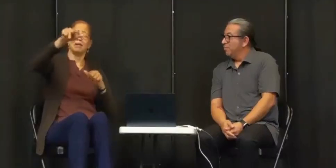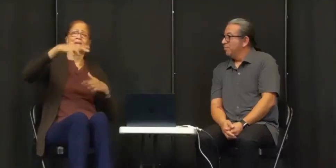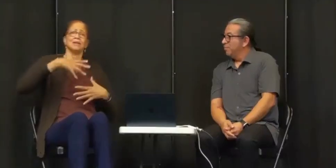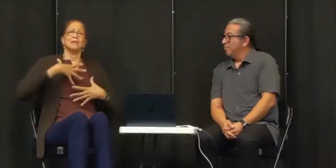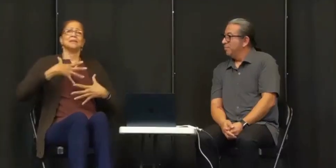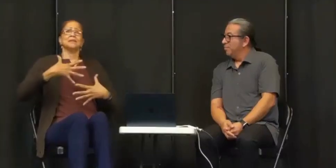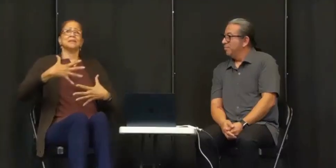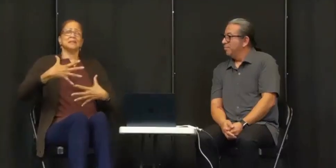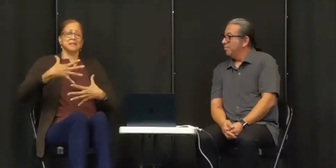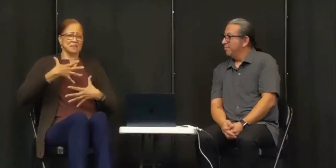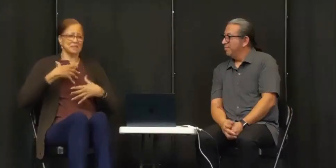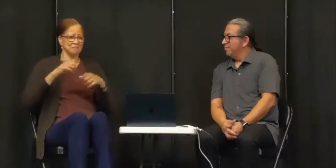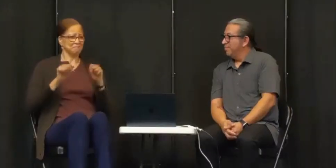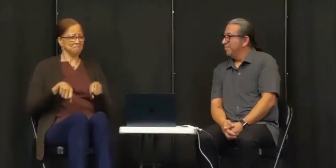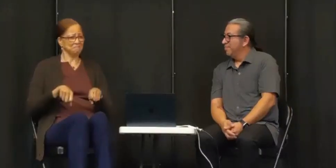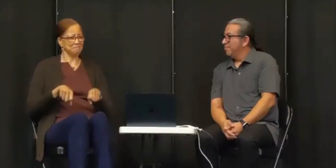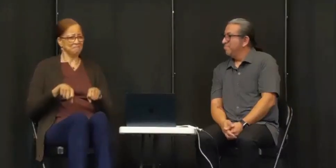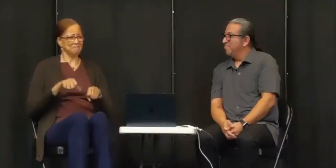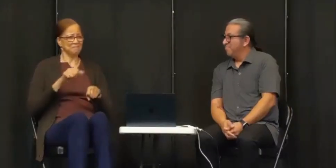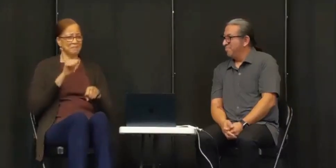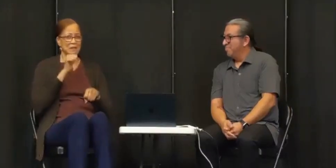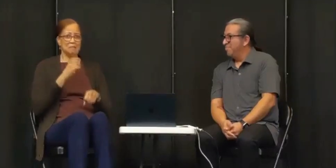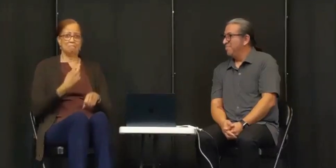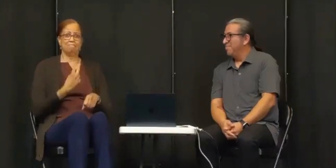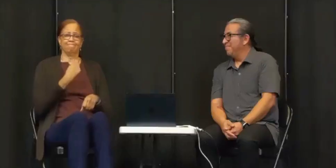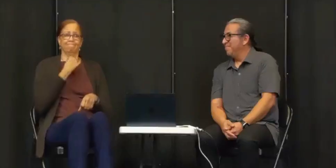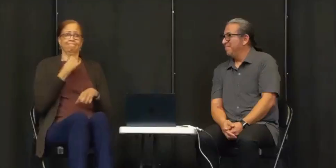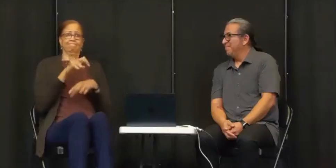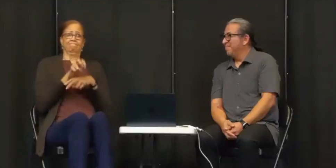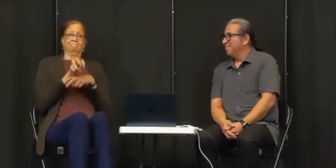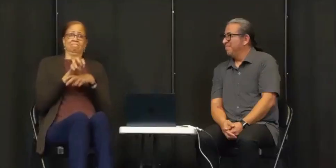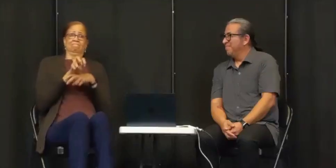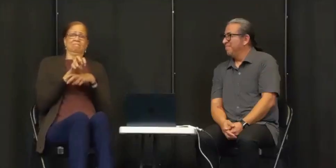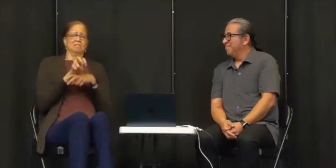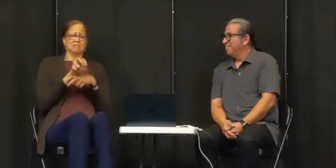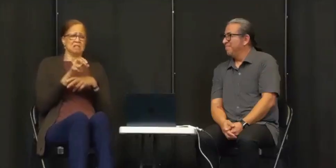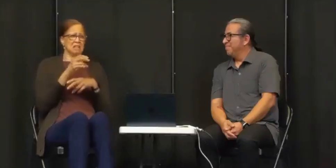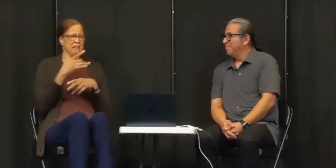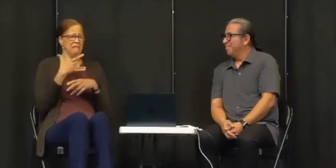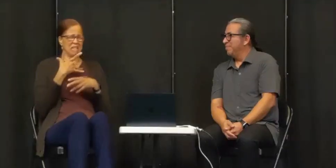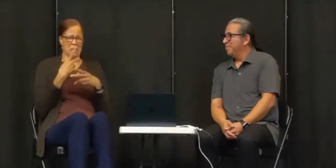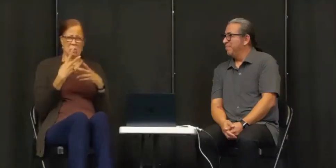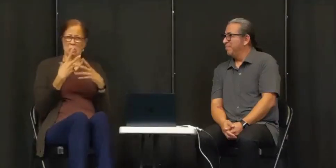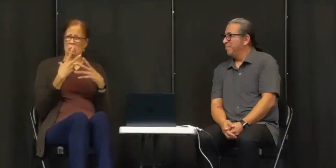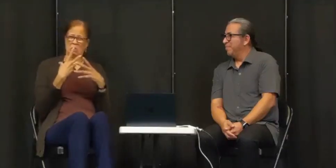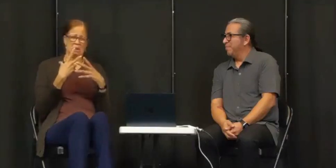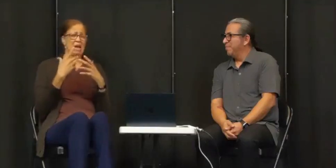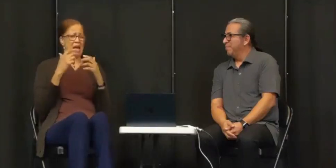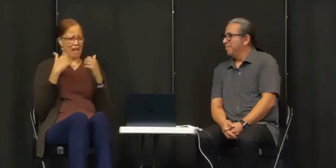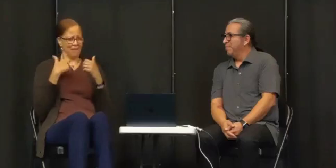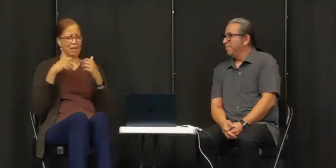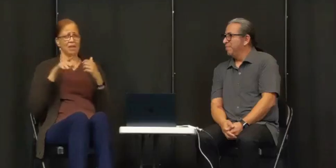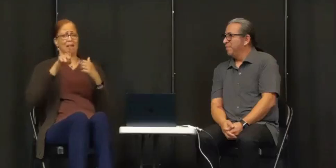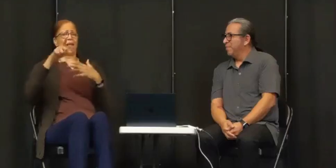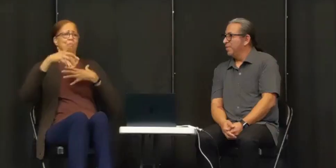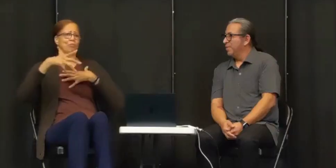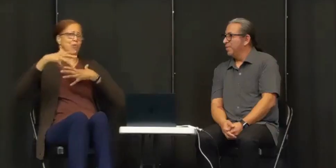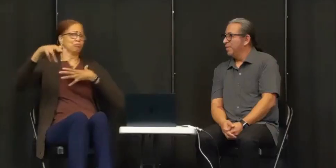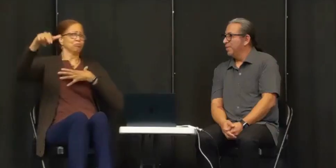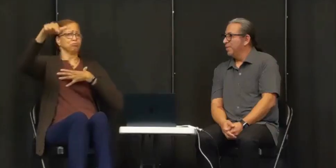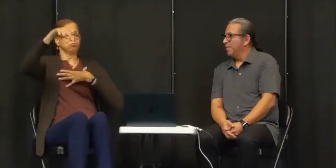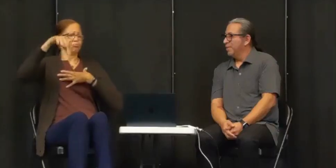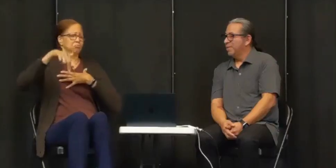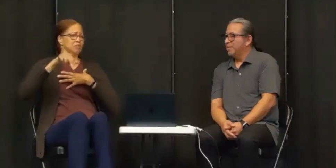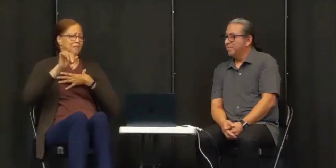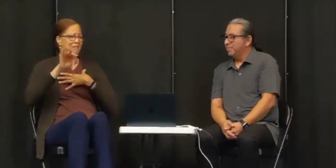they're sort of building up, you can take a step outside, take a breath. Don't feel like you have to sit in here the whole time if you're really feeling